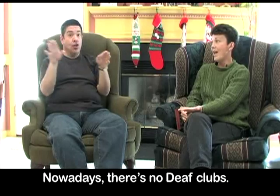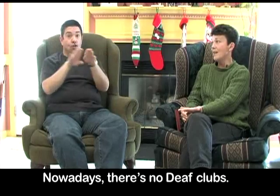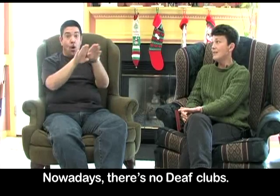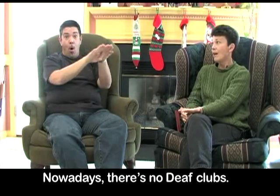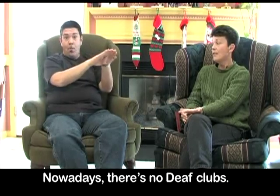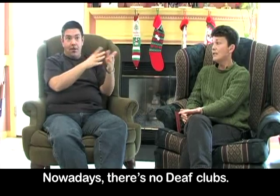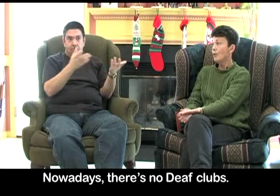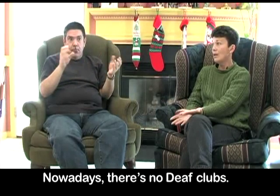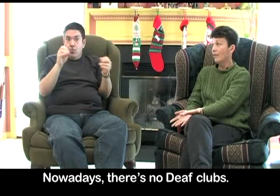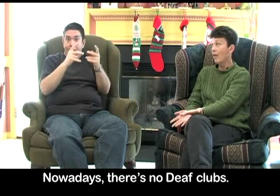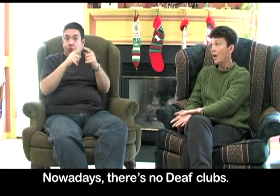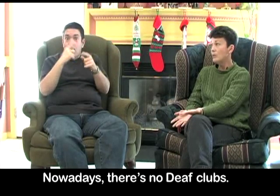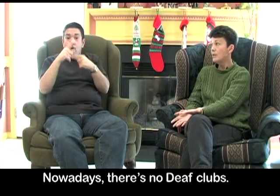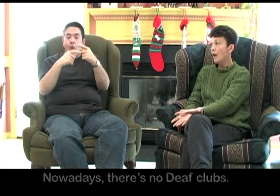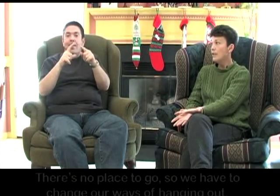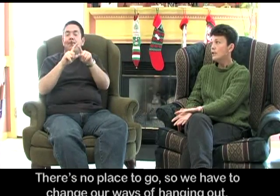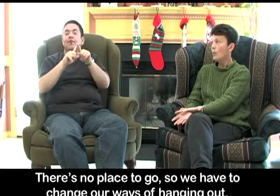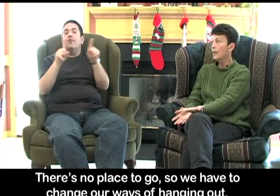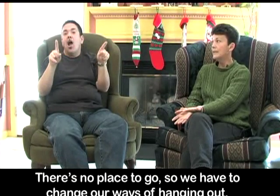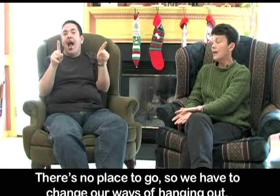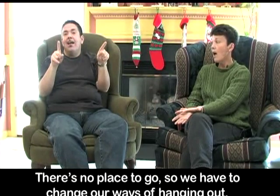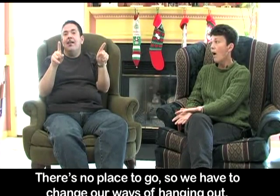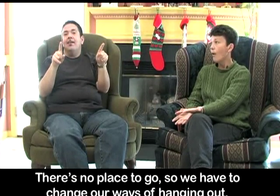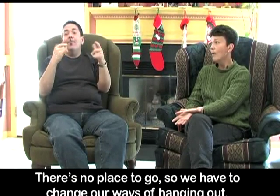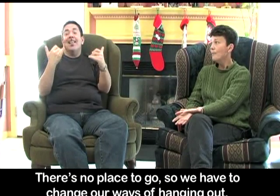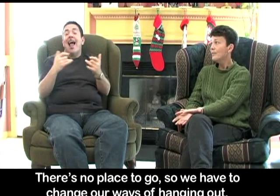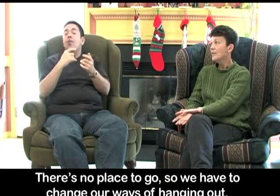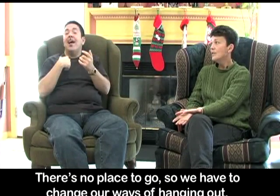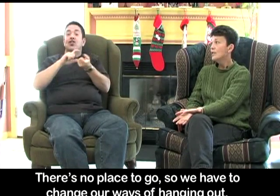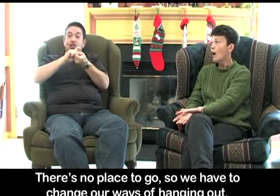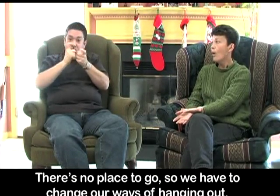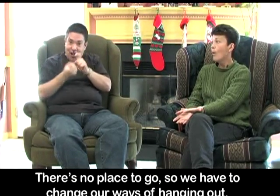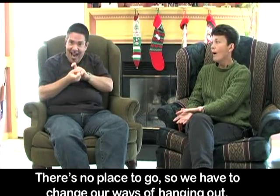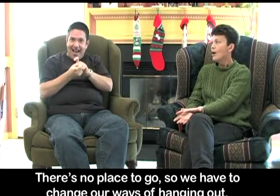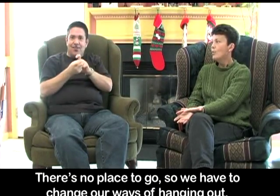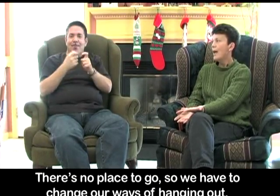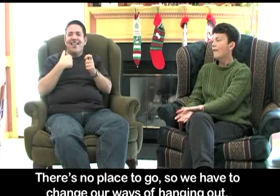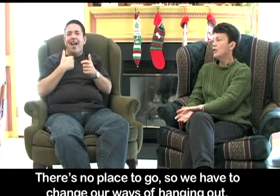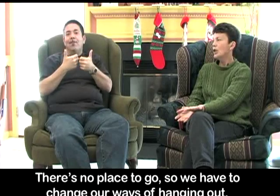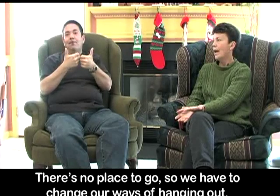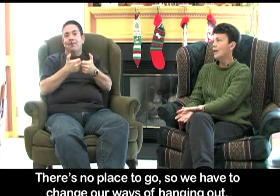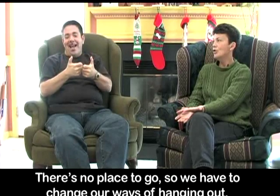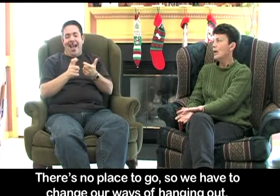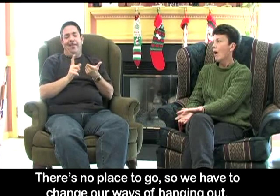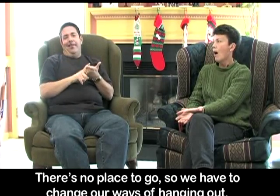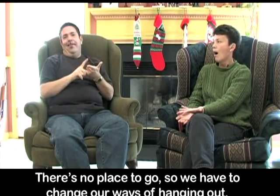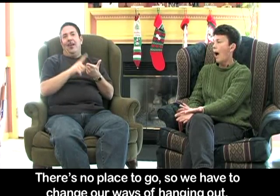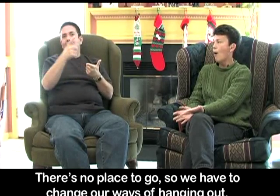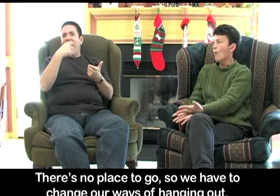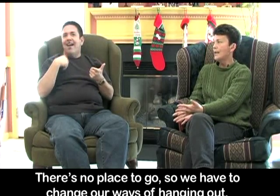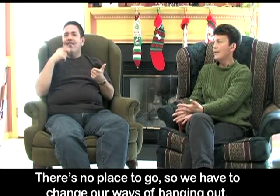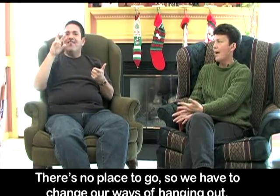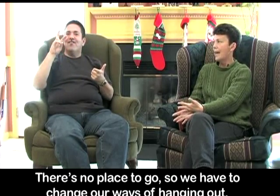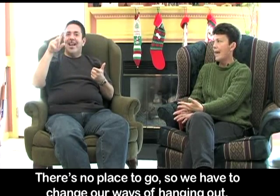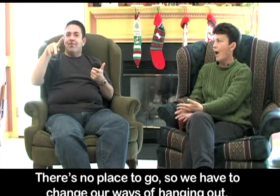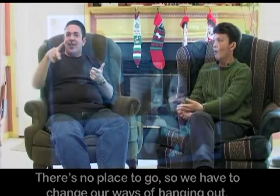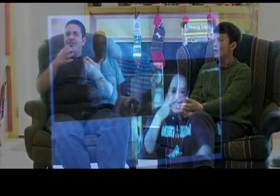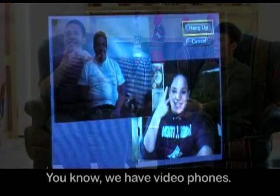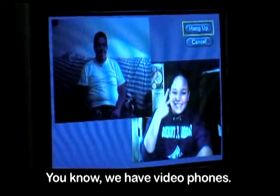Nowadays, there's no deaf clubs. There's no place to go. So we have to change our ways of hanging out. You know, we have